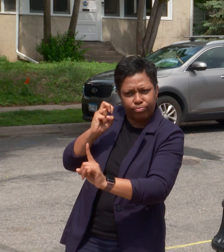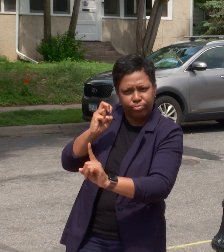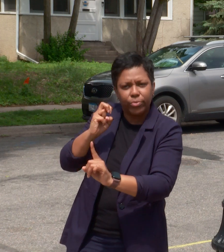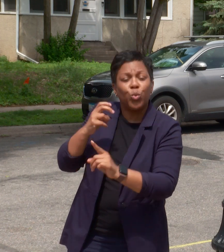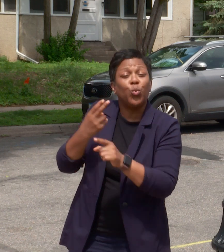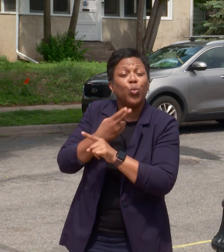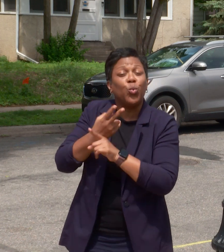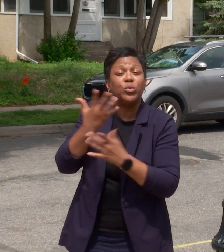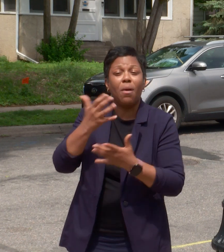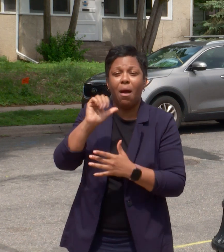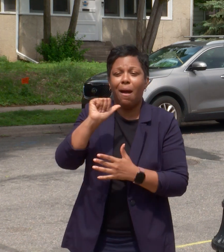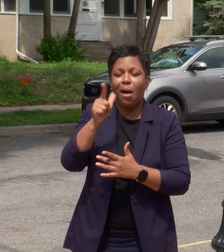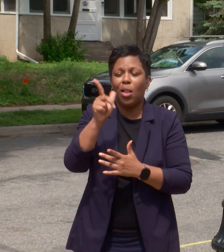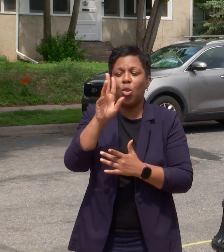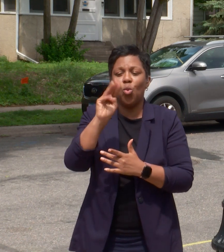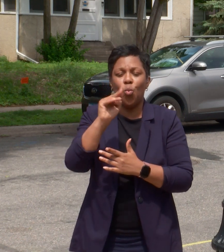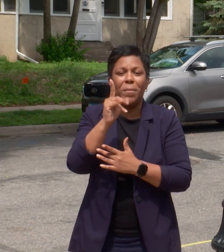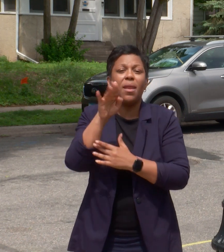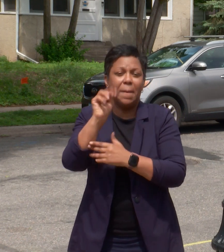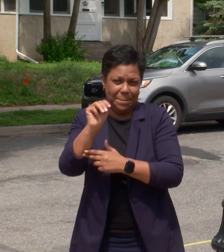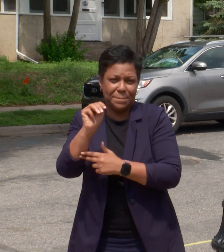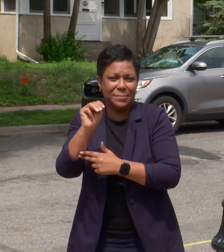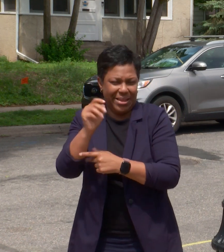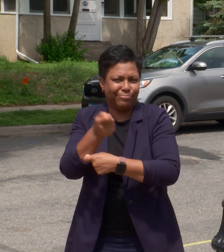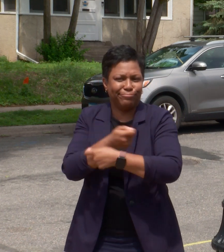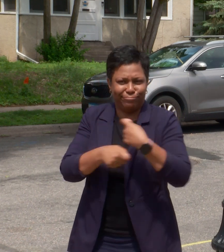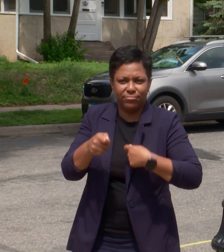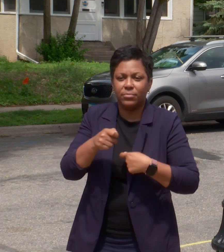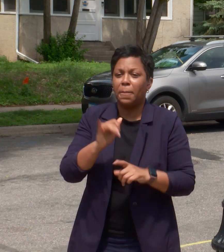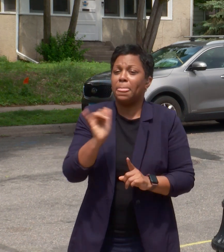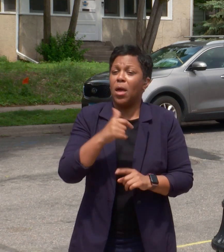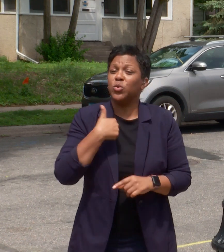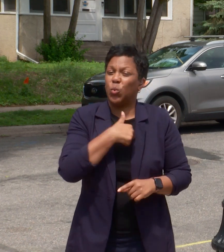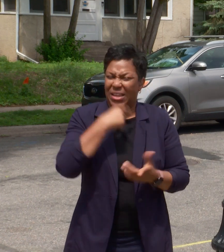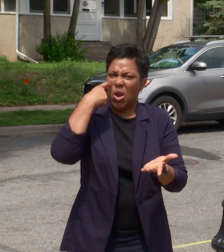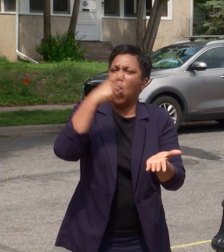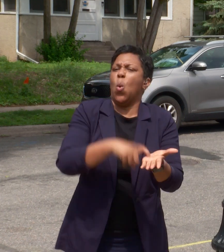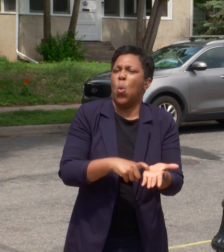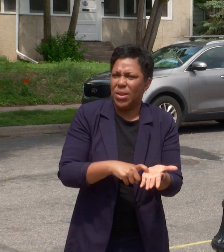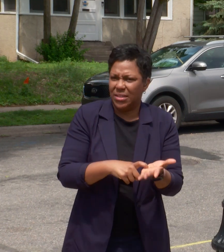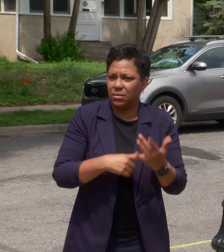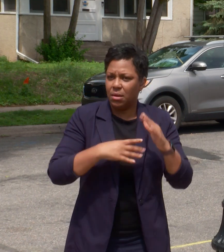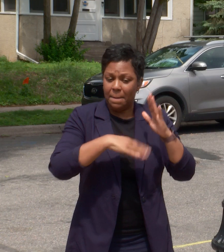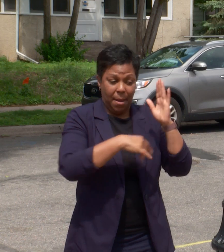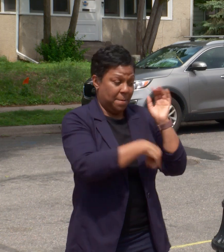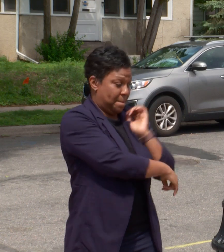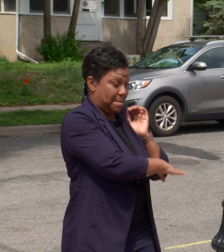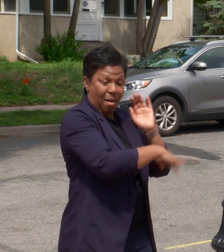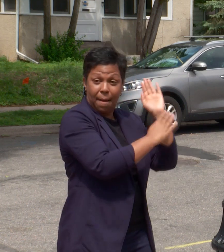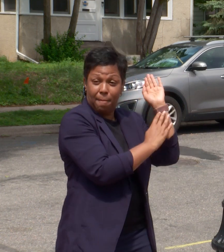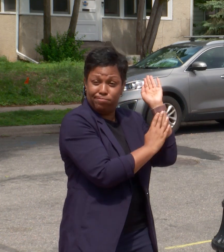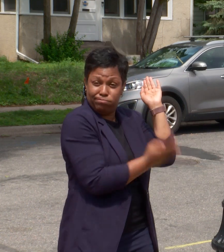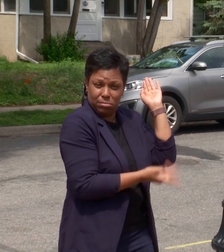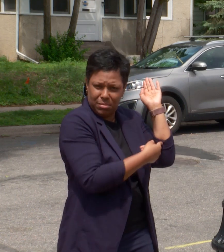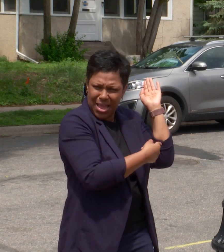at hardening the bases and otherwise trying to deter thieves from these thefts.